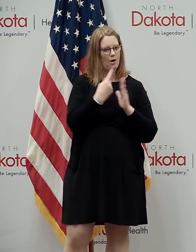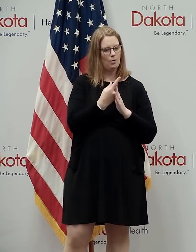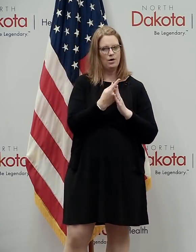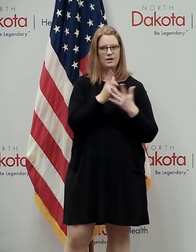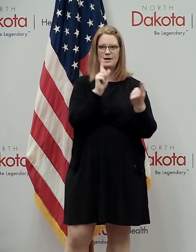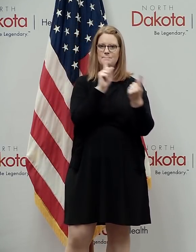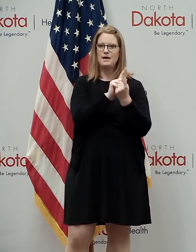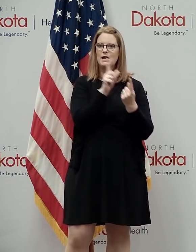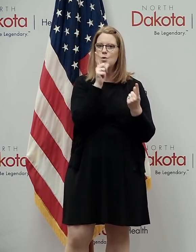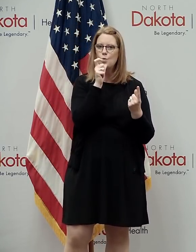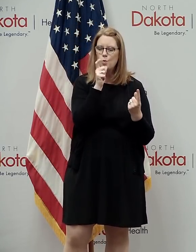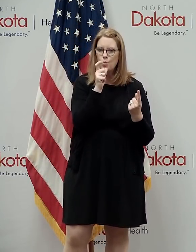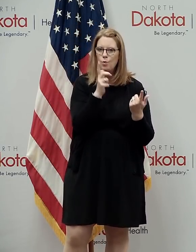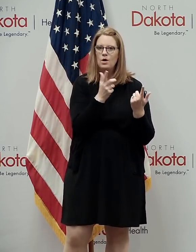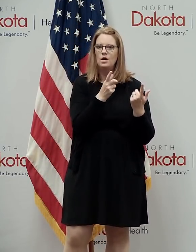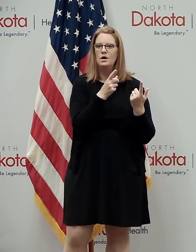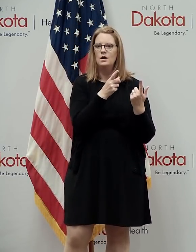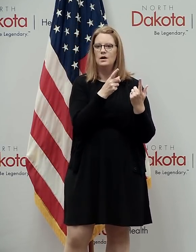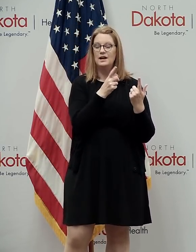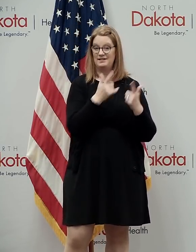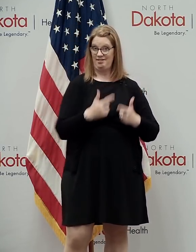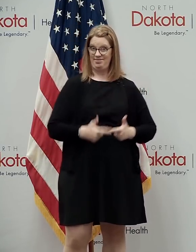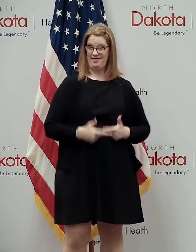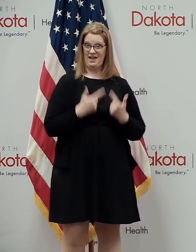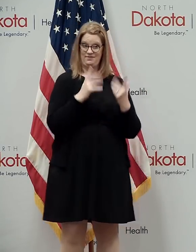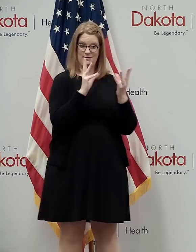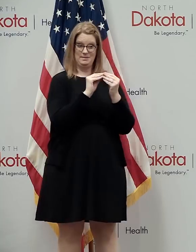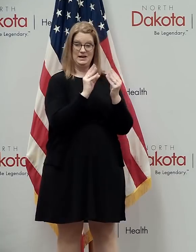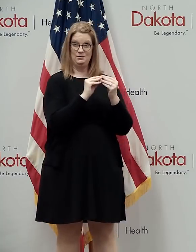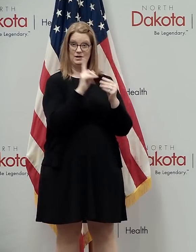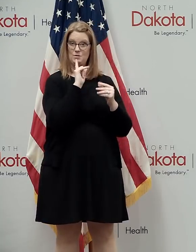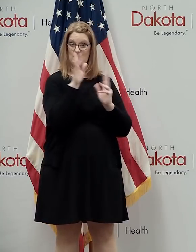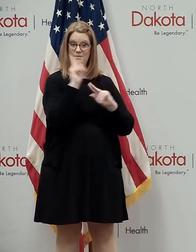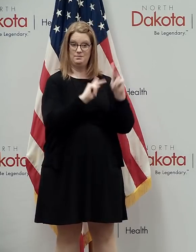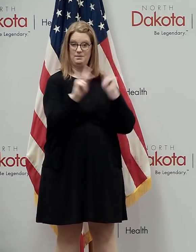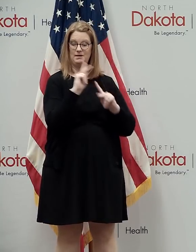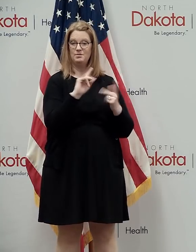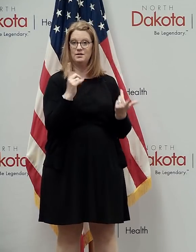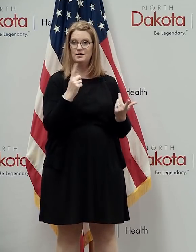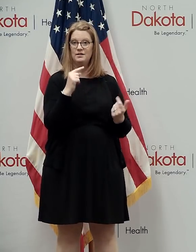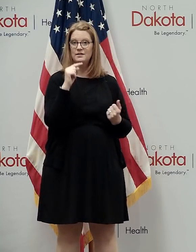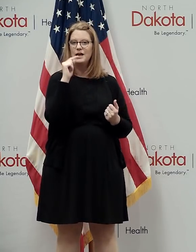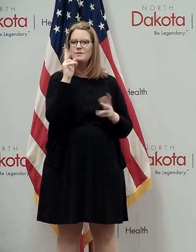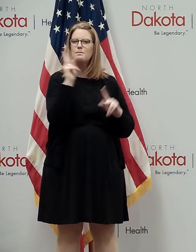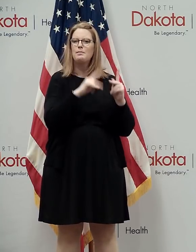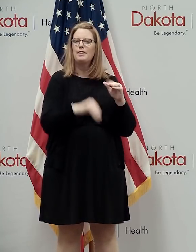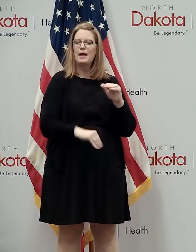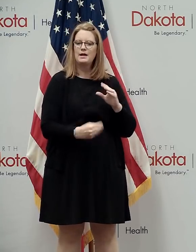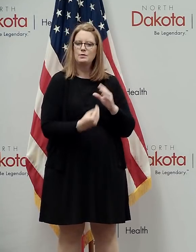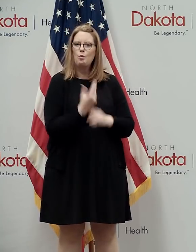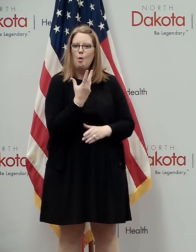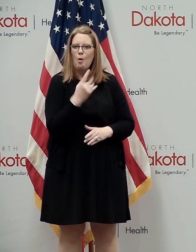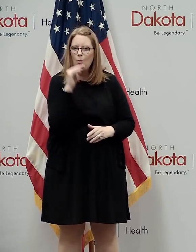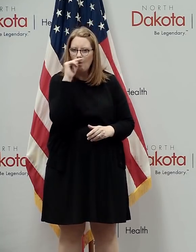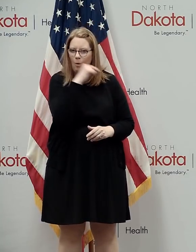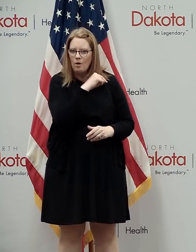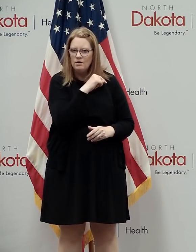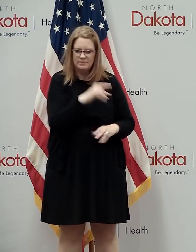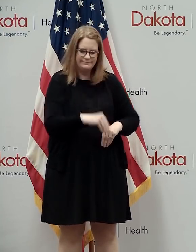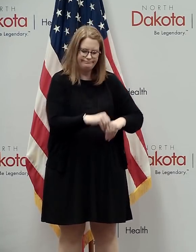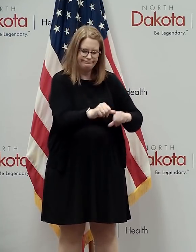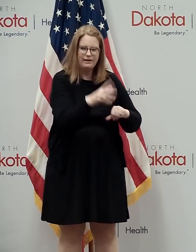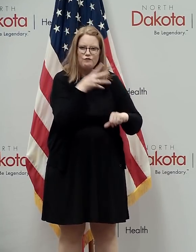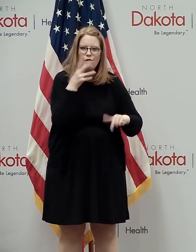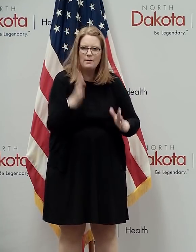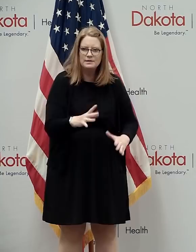meet directly in a live meeting with real people, corn growers from around the state. So it's fun that we're in